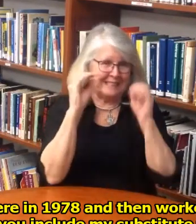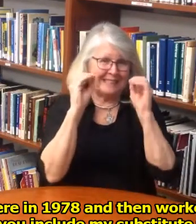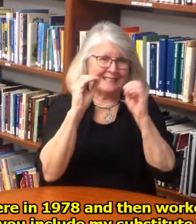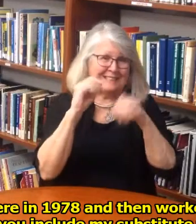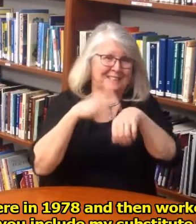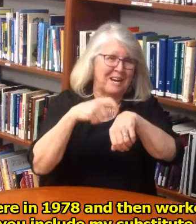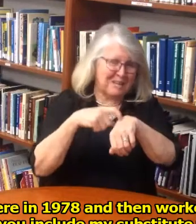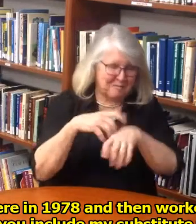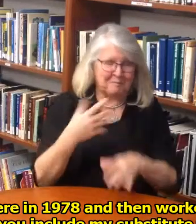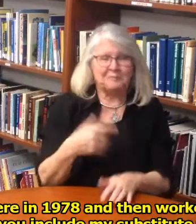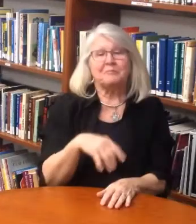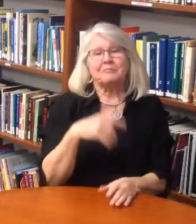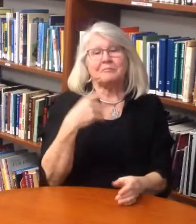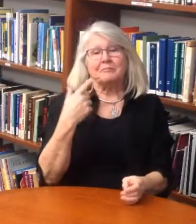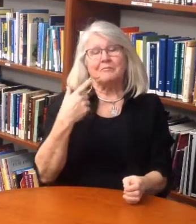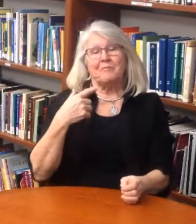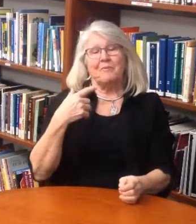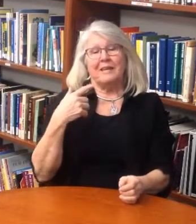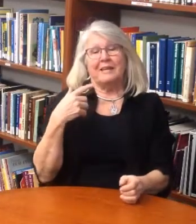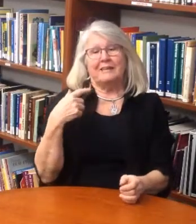substitute teaching time.